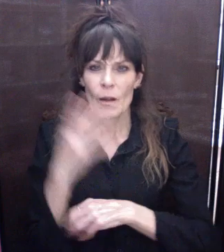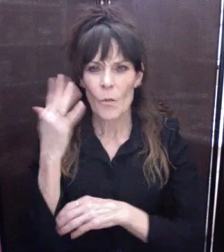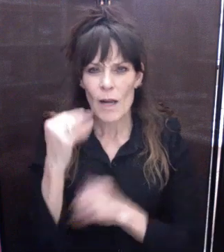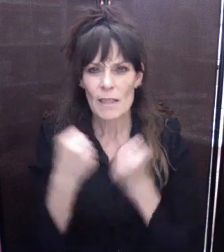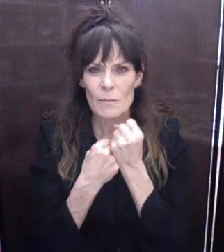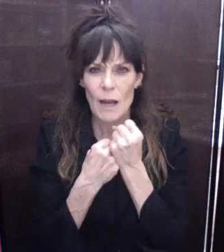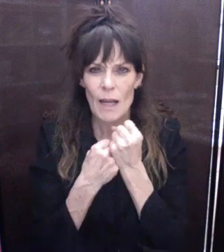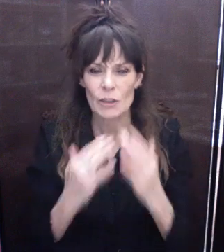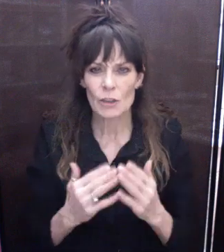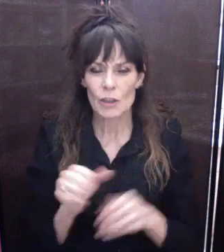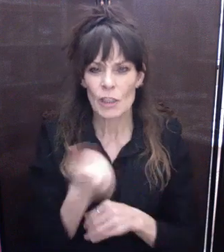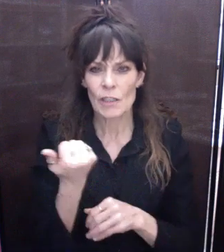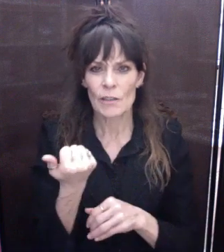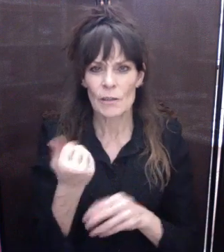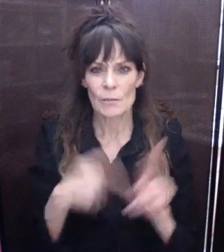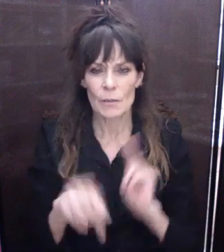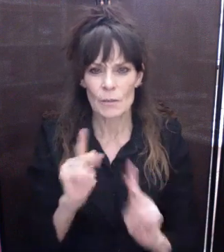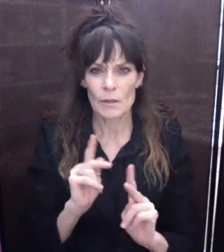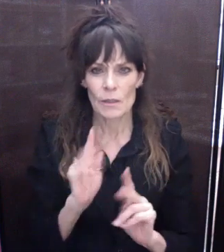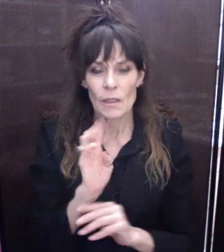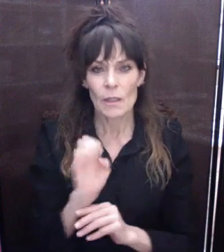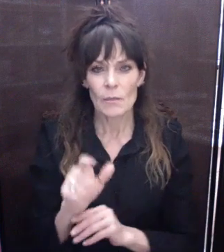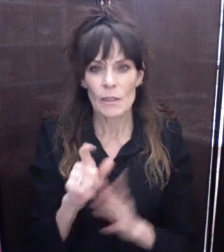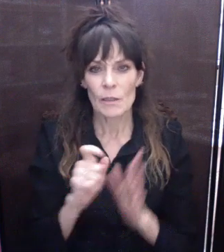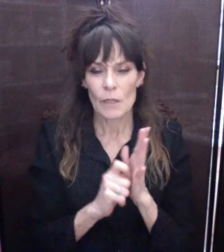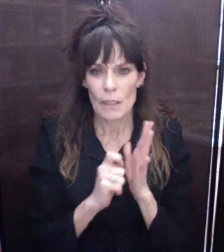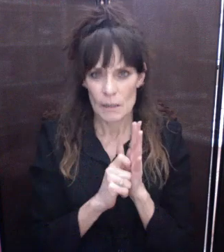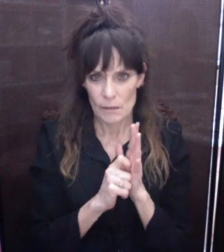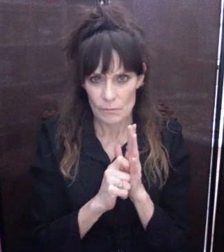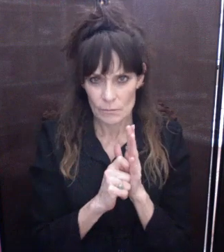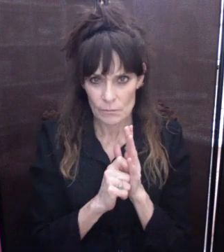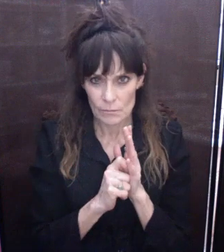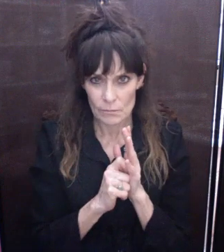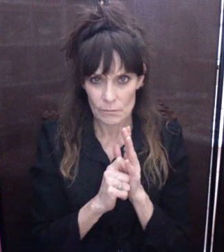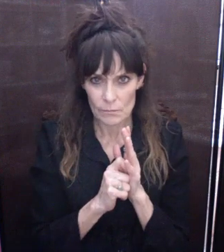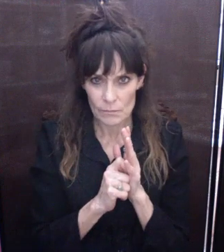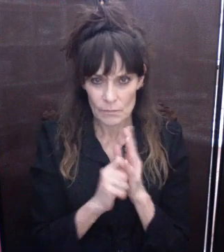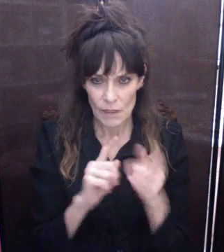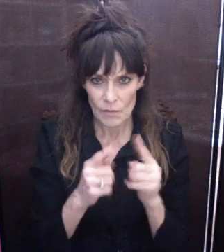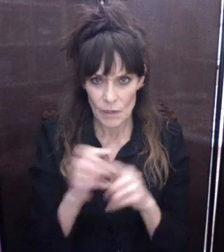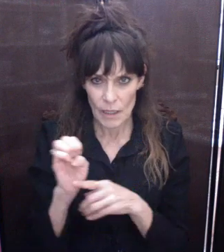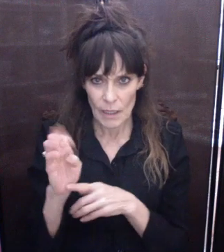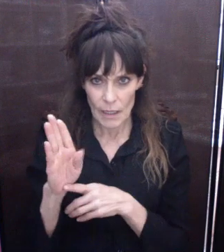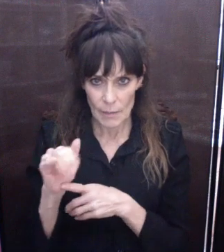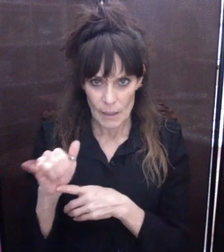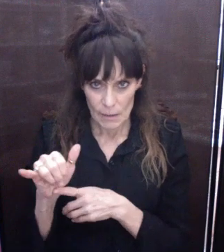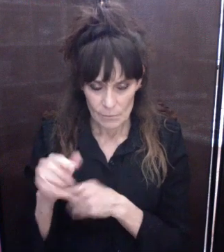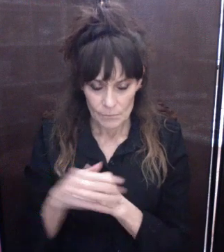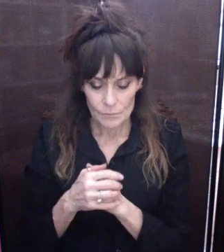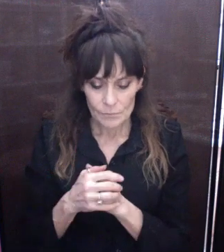others? Well, Bill writes that his friend Ebby, in the first meeting